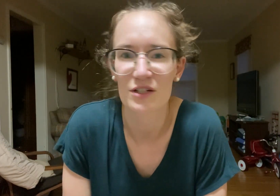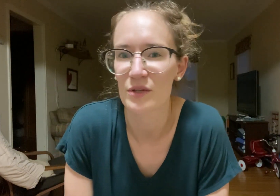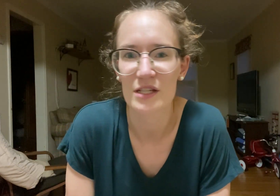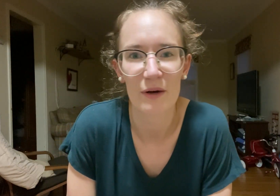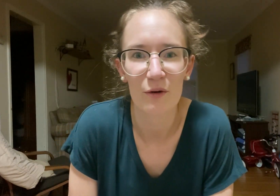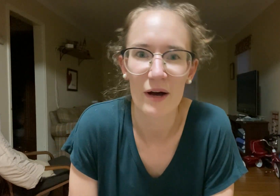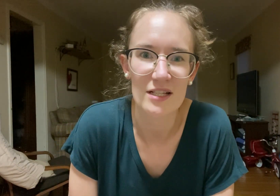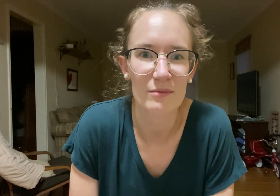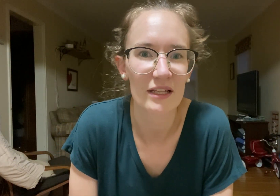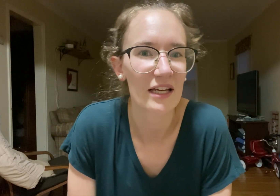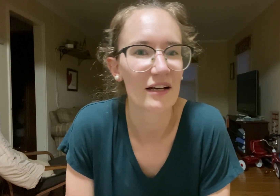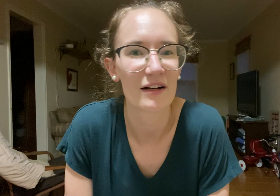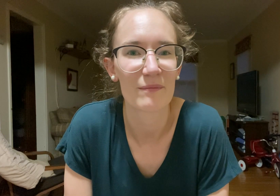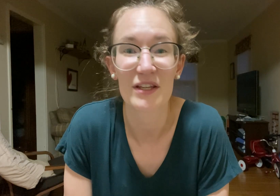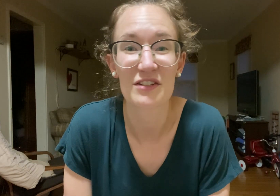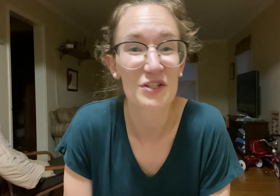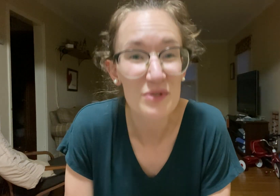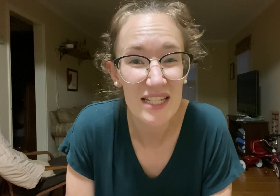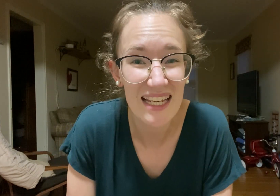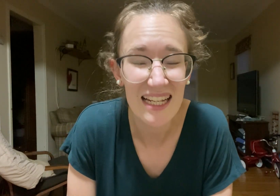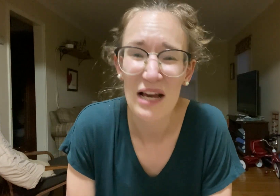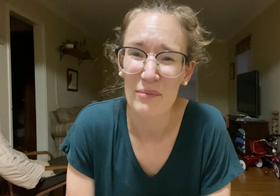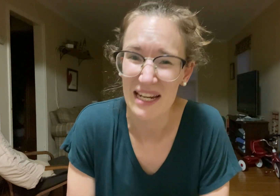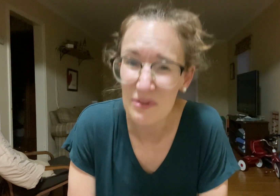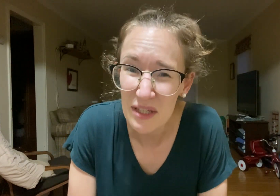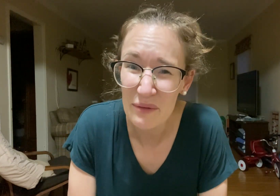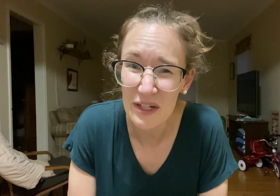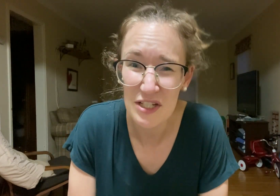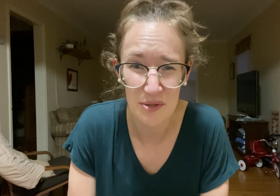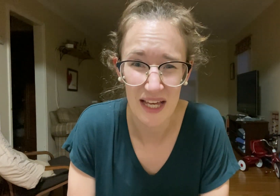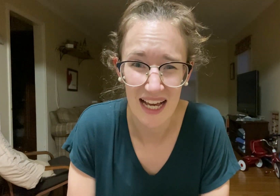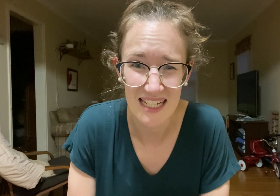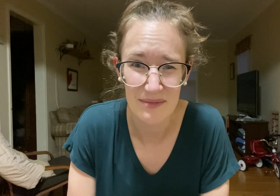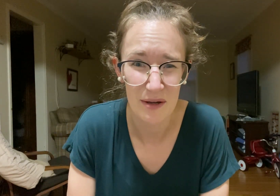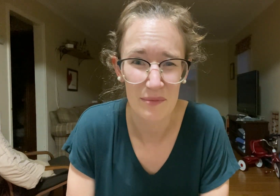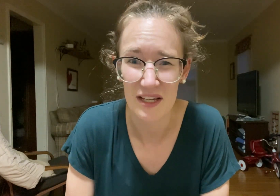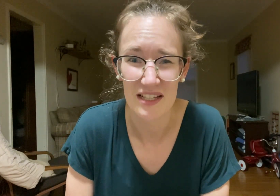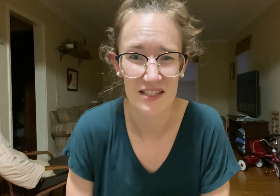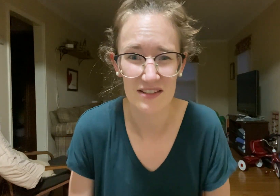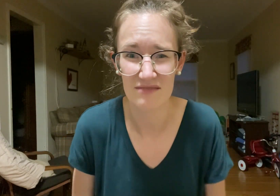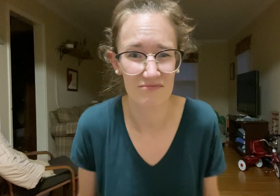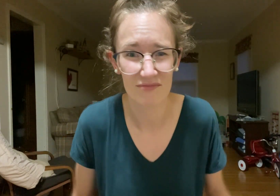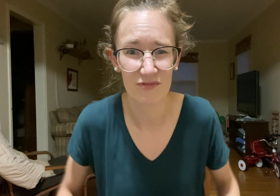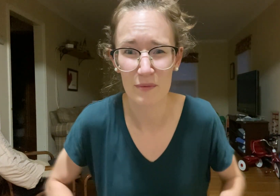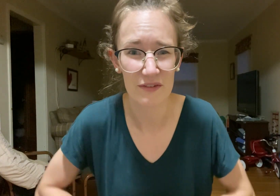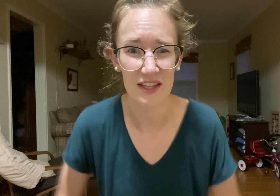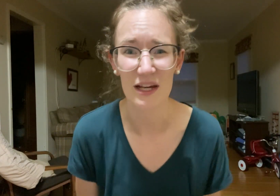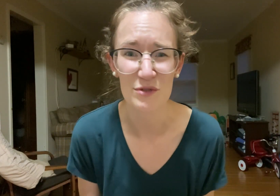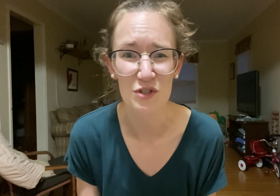to us about possibly inducing, but I didn't really want to do that because from everything I was